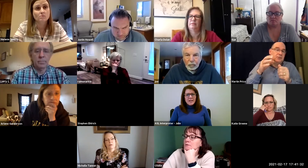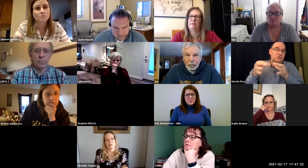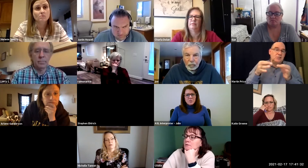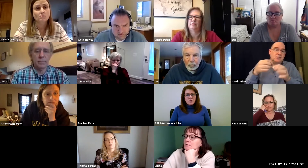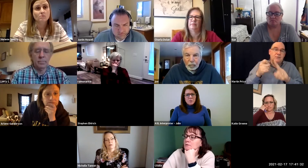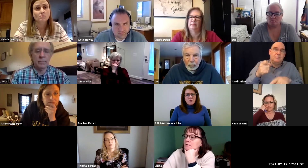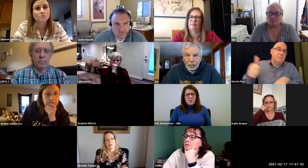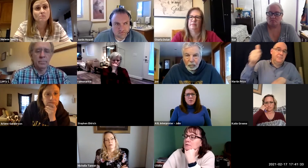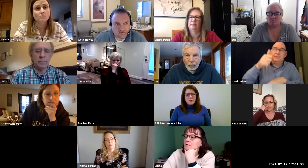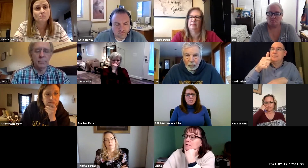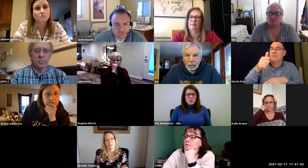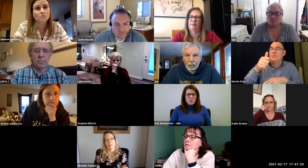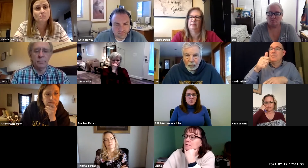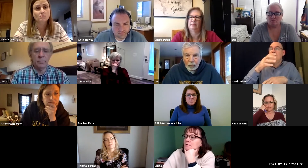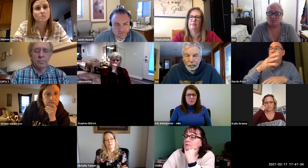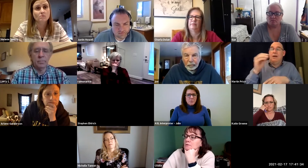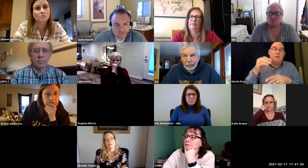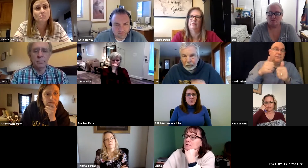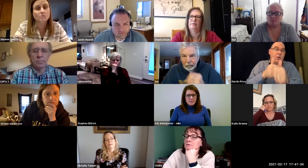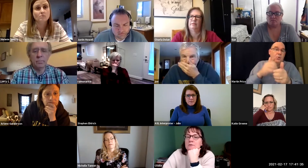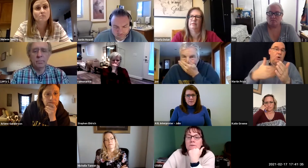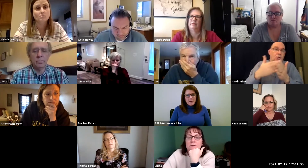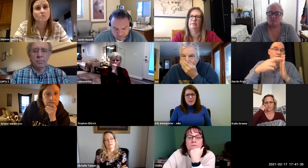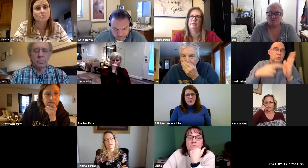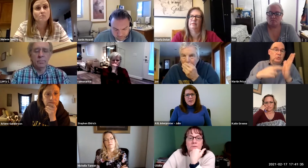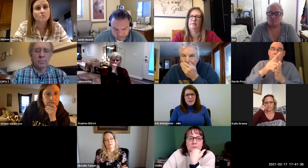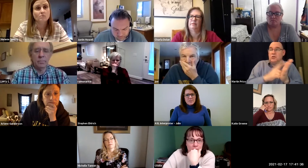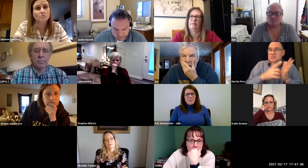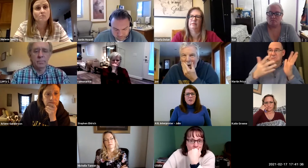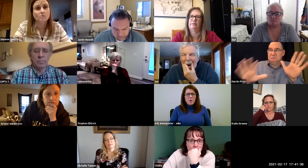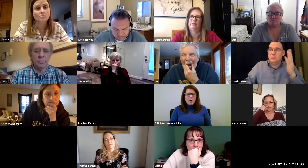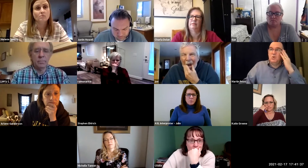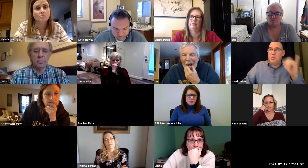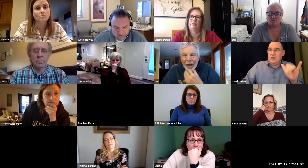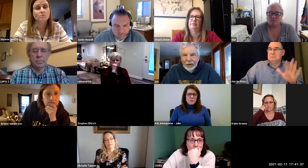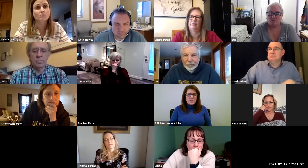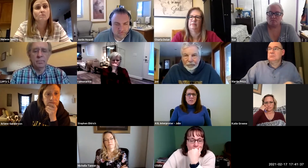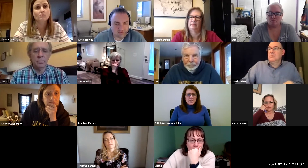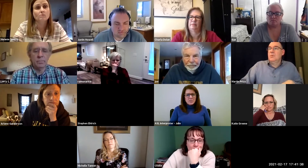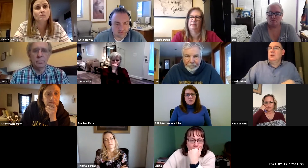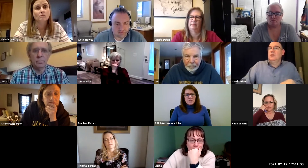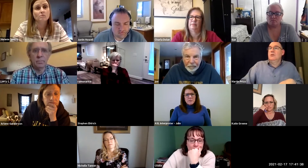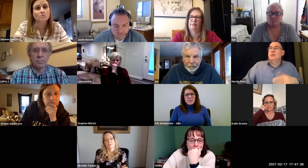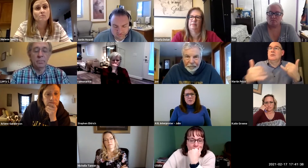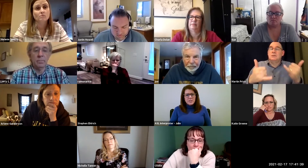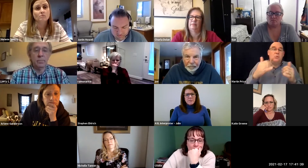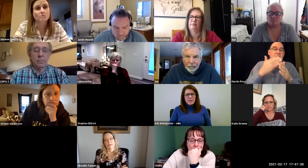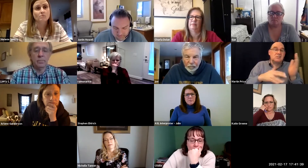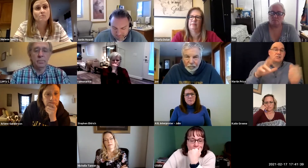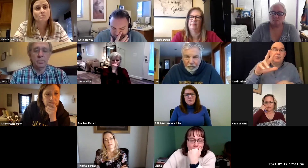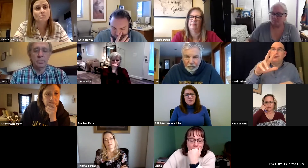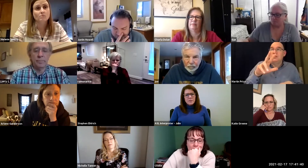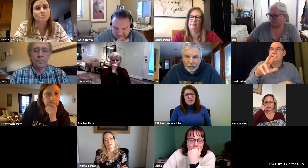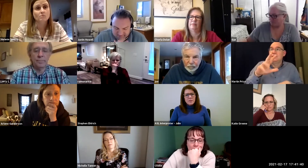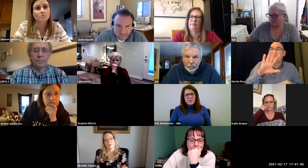So that has to follow the description from above and follow all the rules and regulations. We understand that.